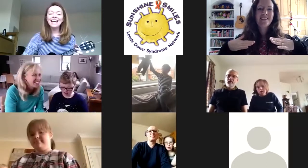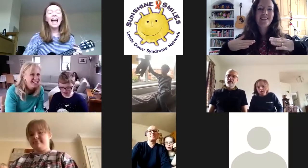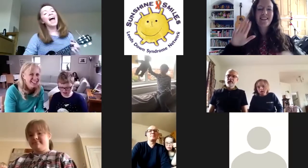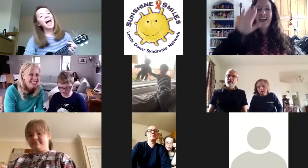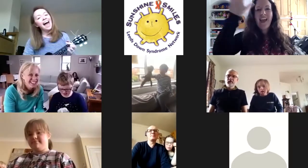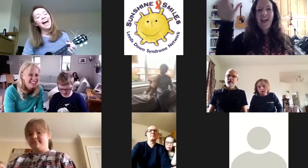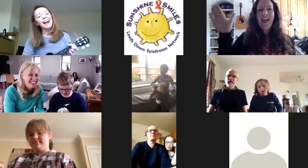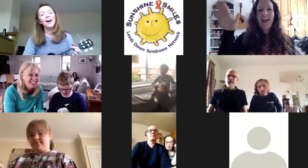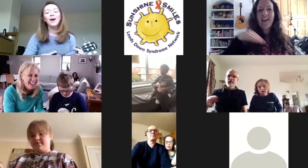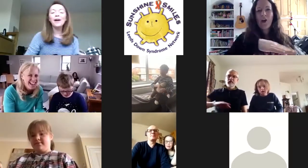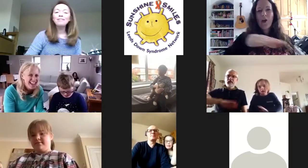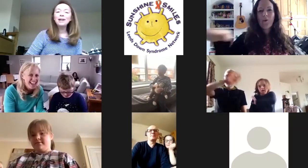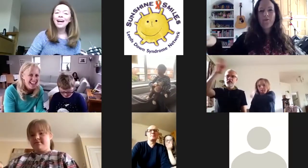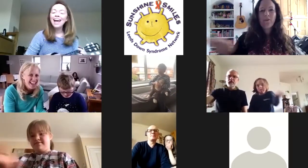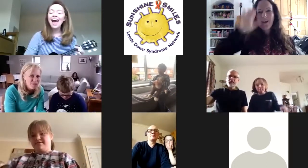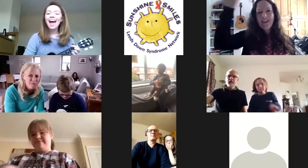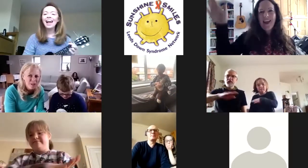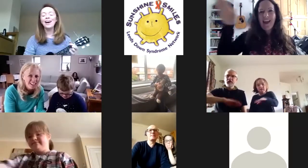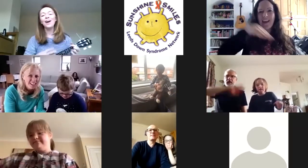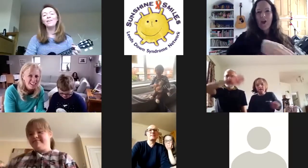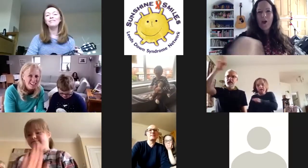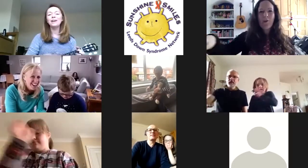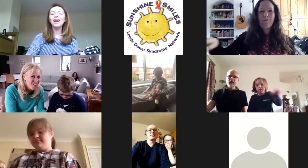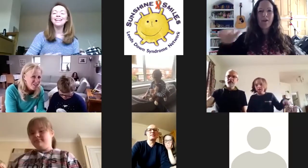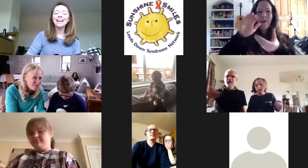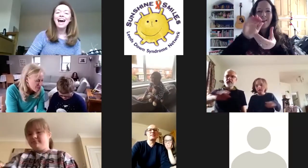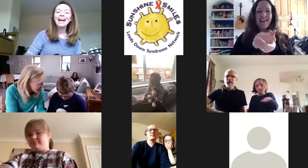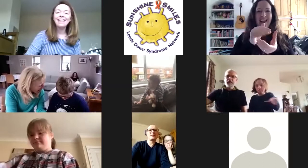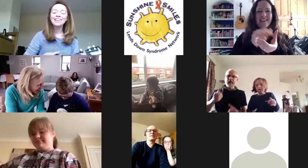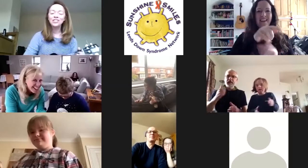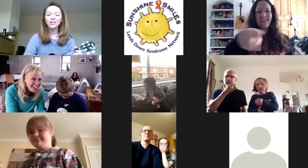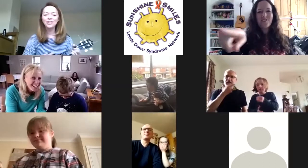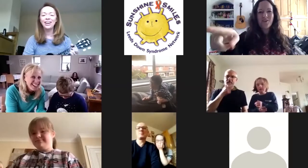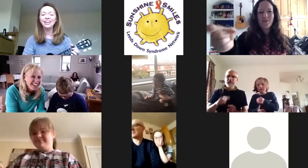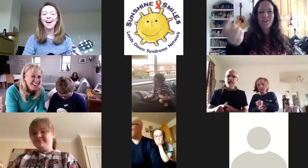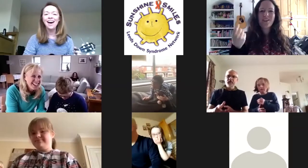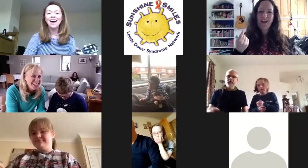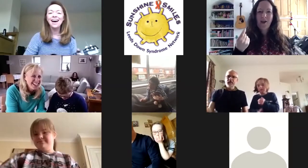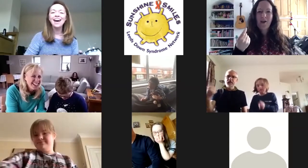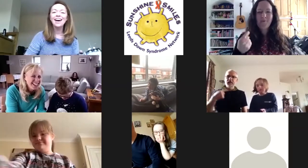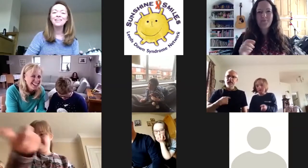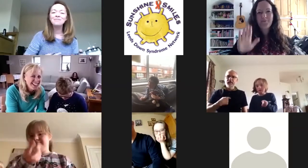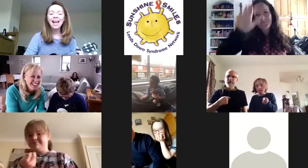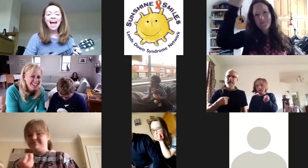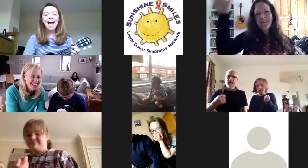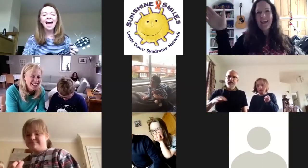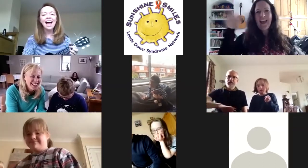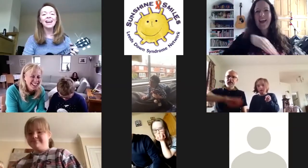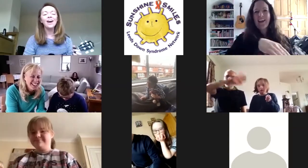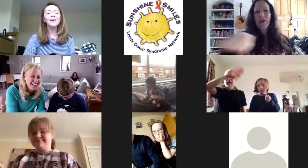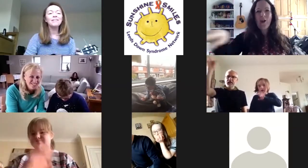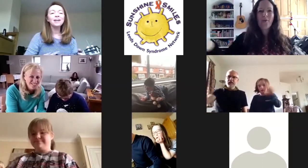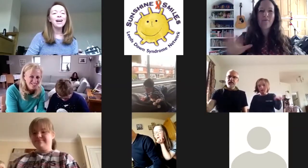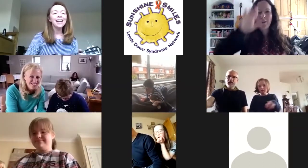Ready. Hello everyone, hello everyone, glad that you could come.